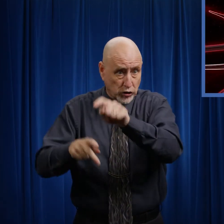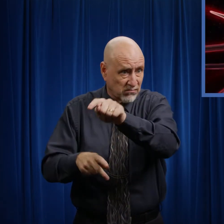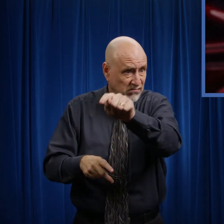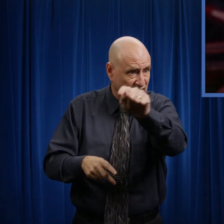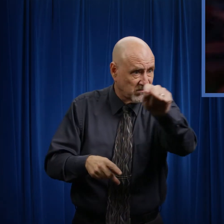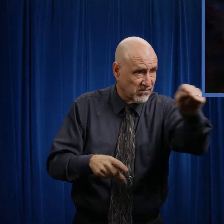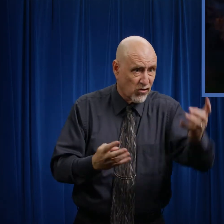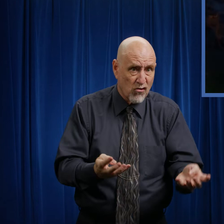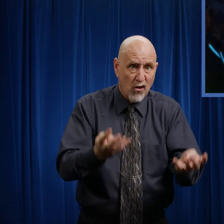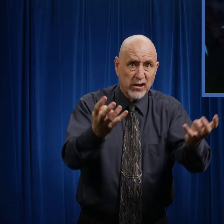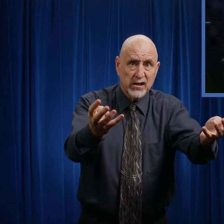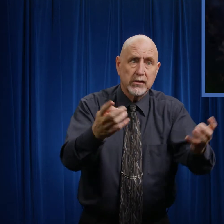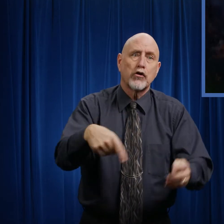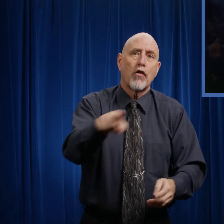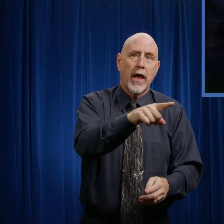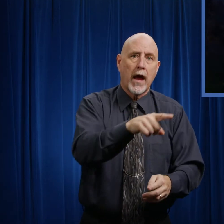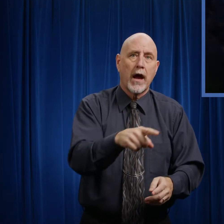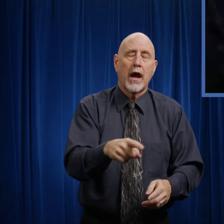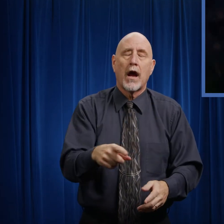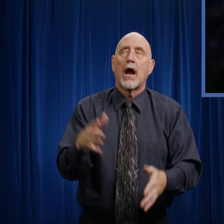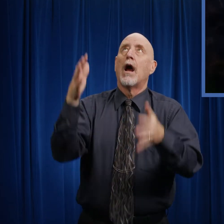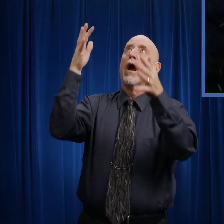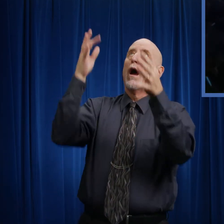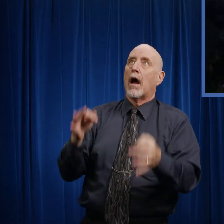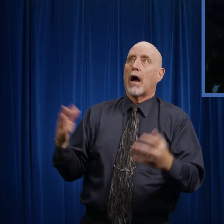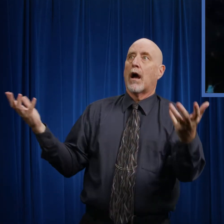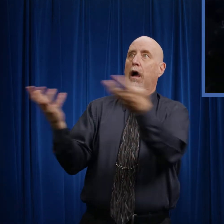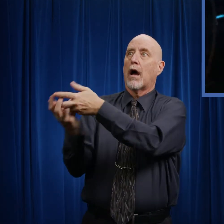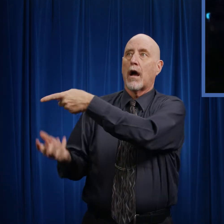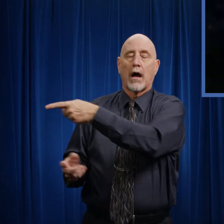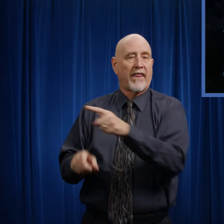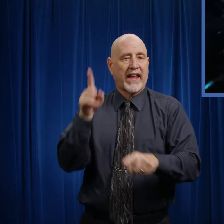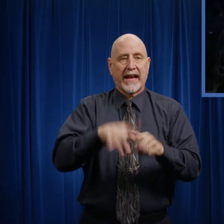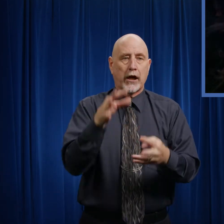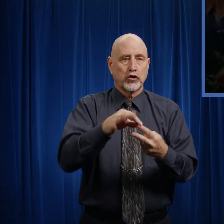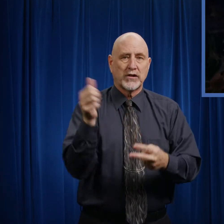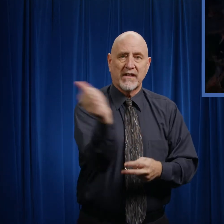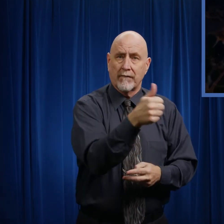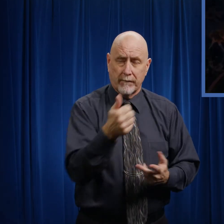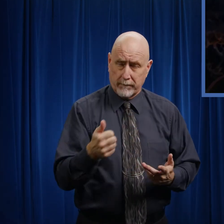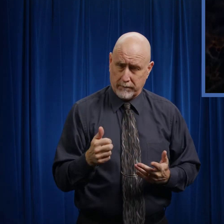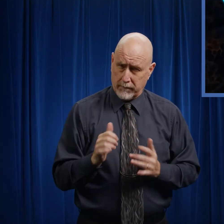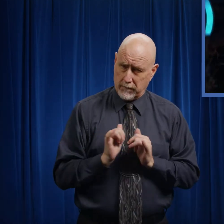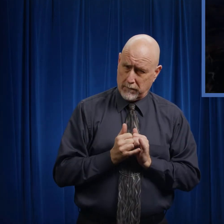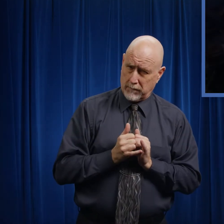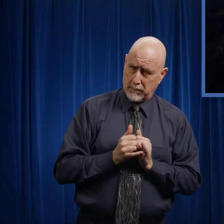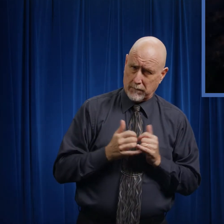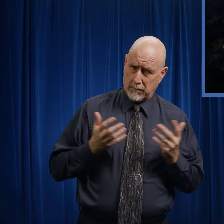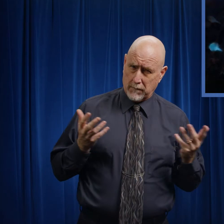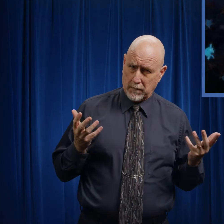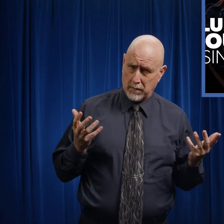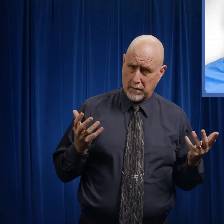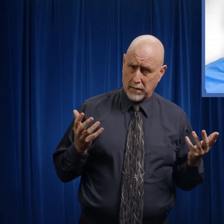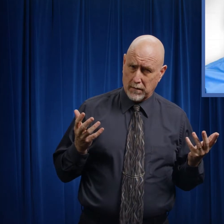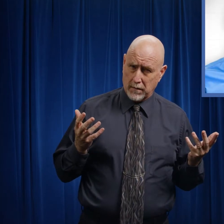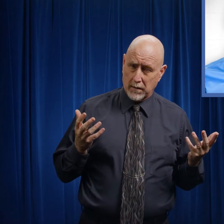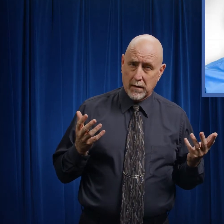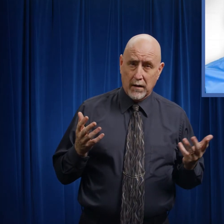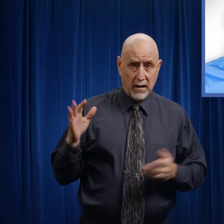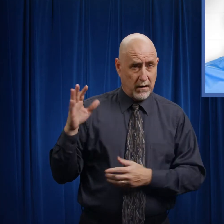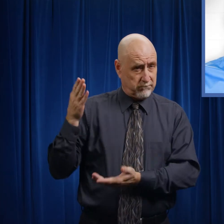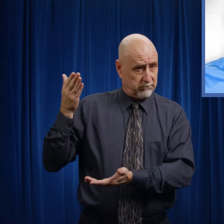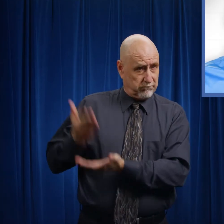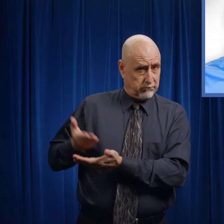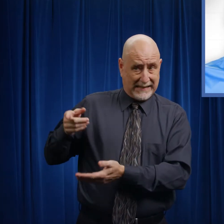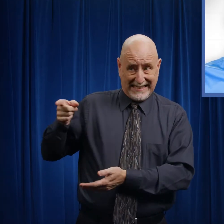of each one of his audience so that they will conclude something even though they can't choose to conclude something different? You